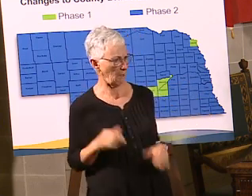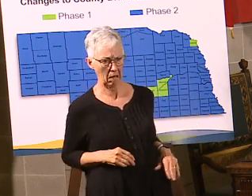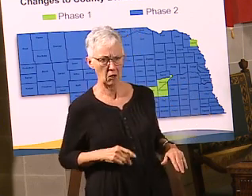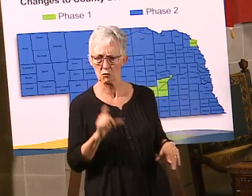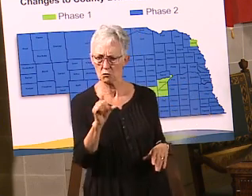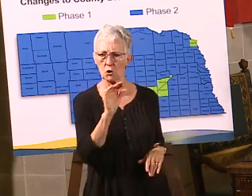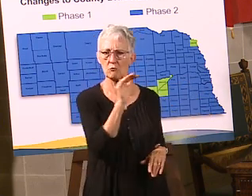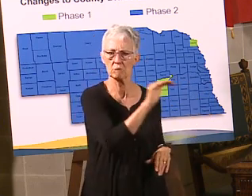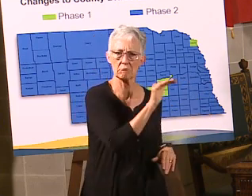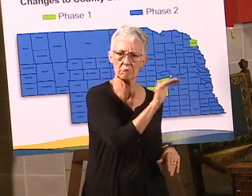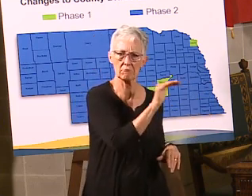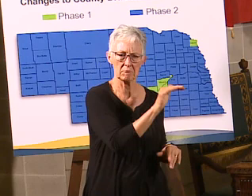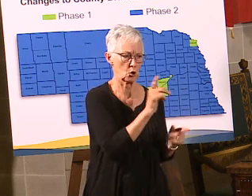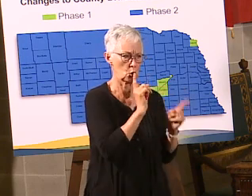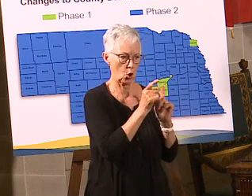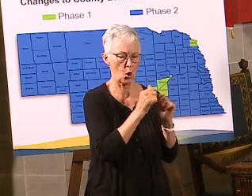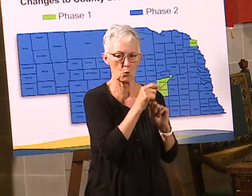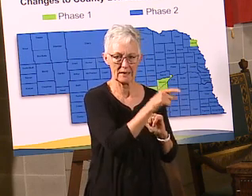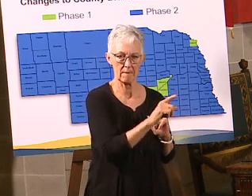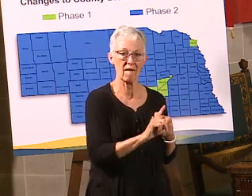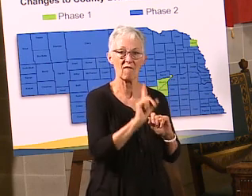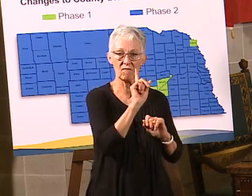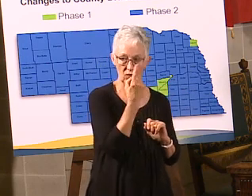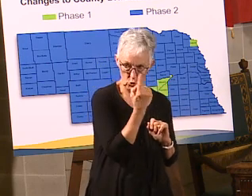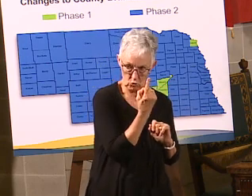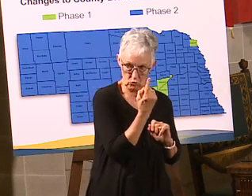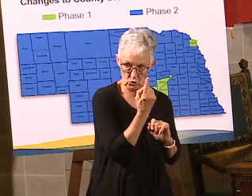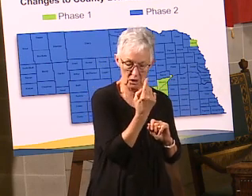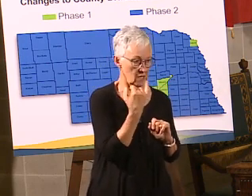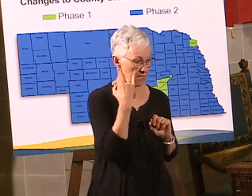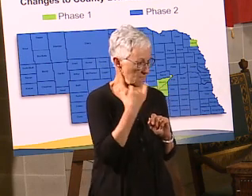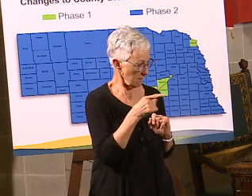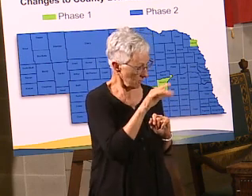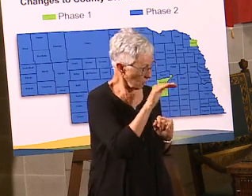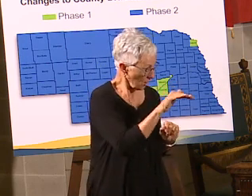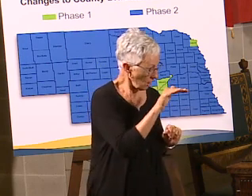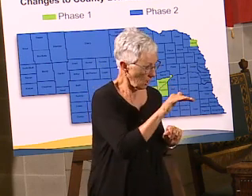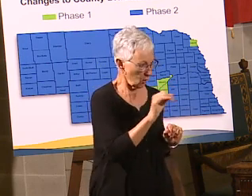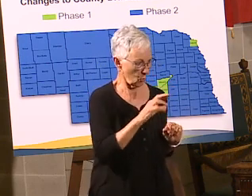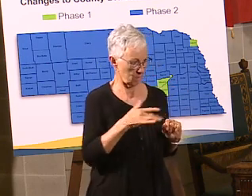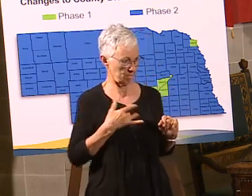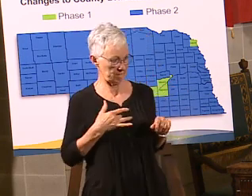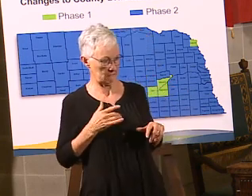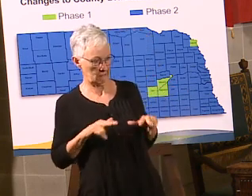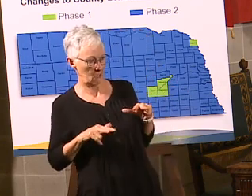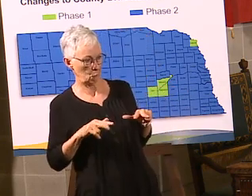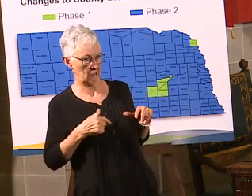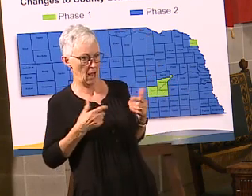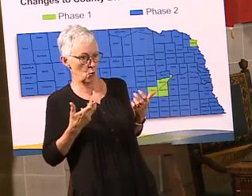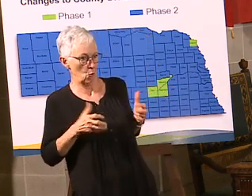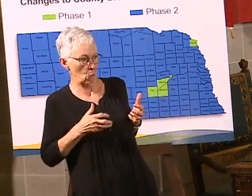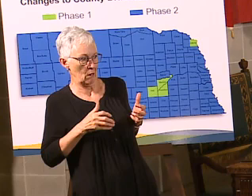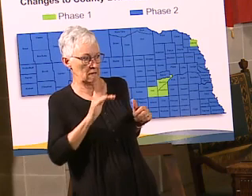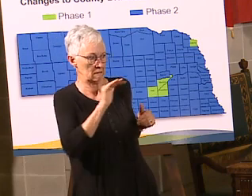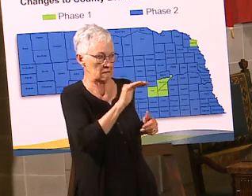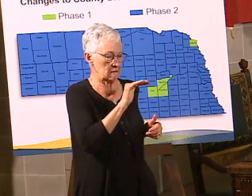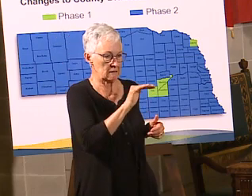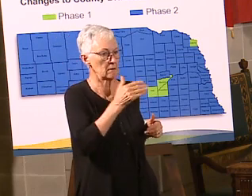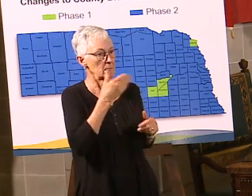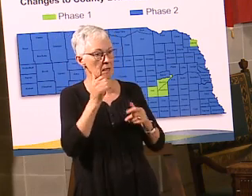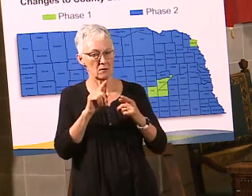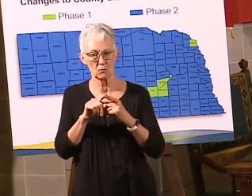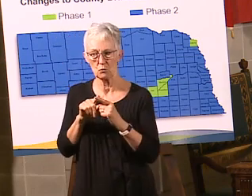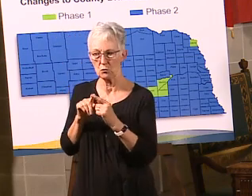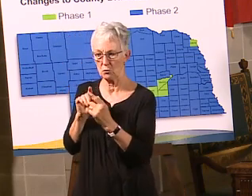and talk to them about it first. If you think that you need to have somebody else or it's a little bit awkward for you to do it, contact your local mayor. That's always a great place to